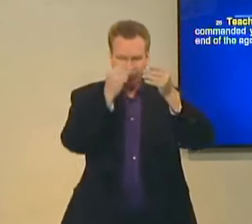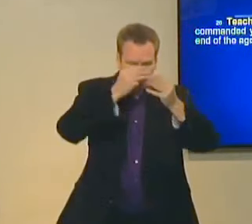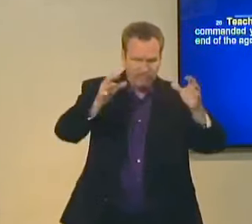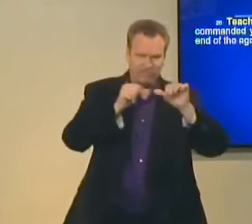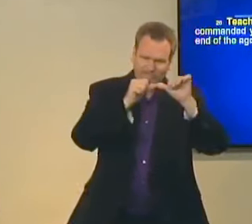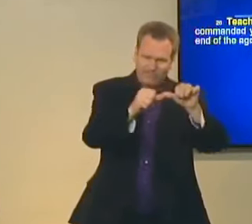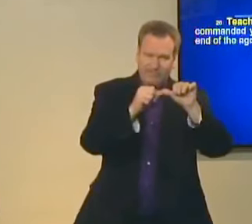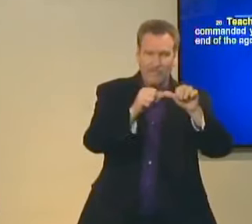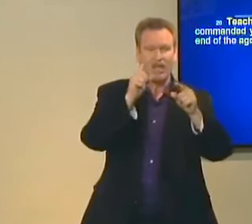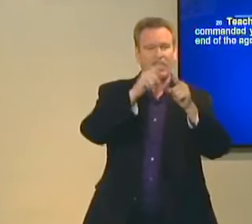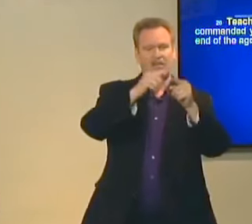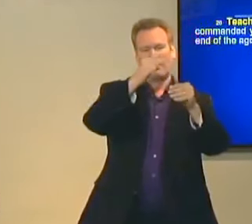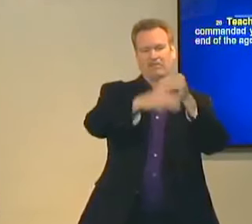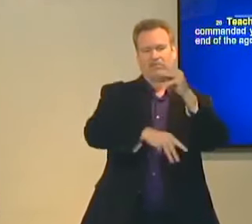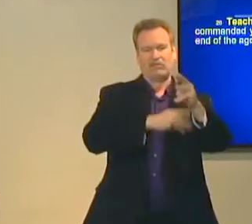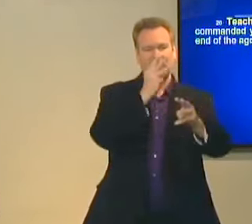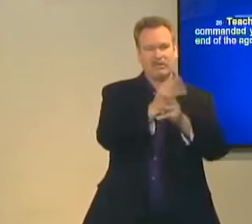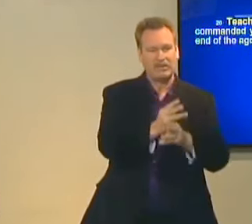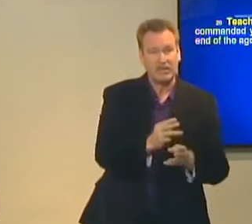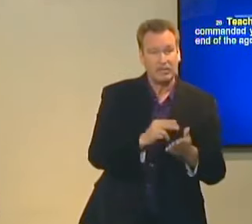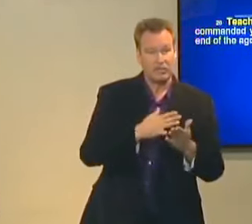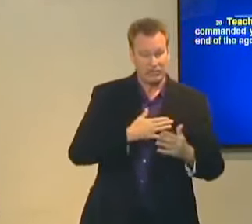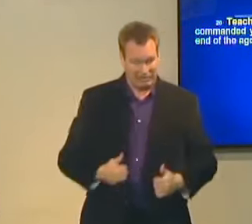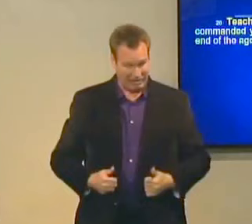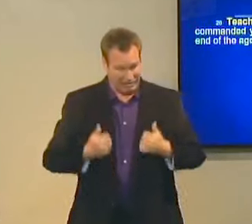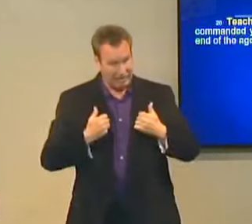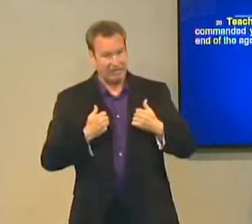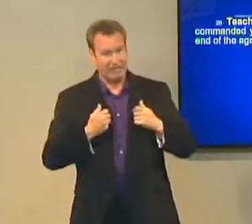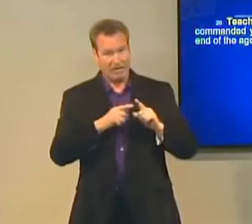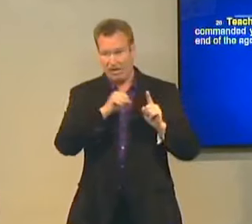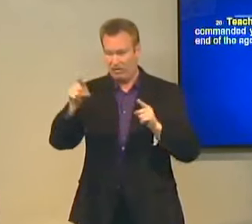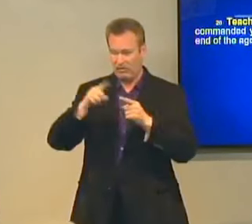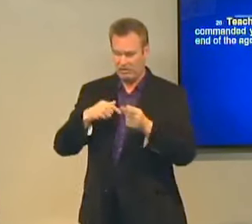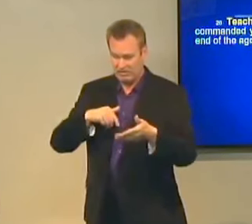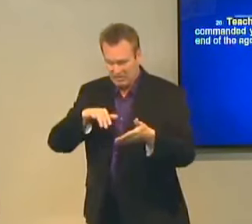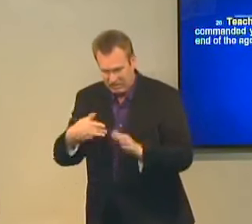in the name of the Father and the Son and the Holy Spirit even to the end of the age